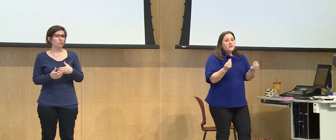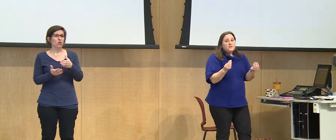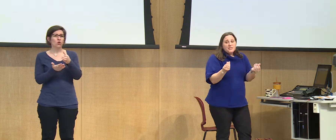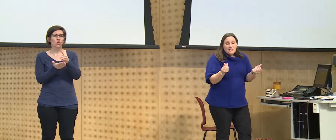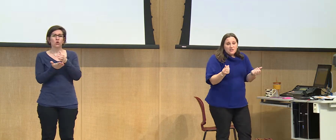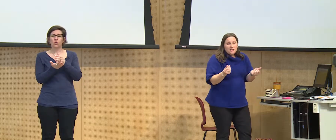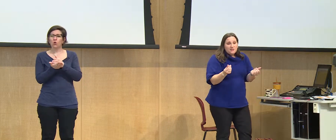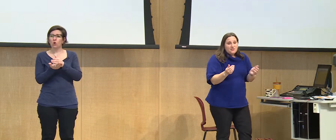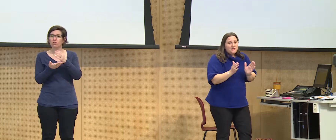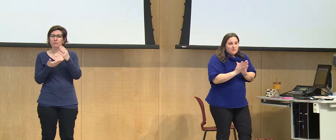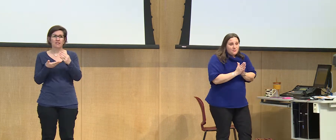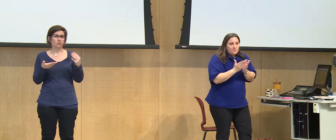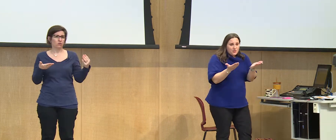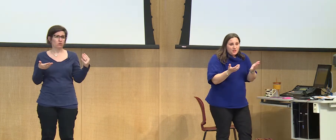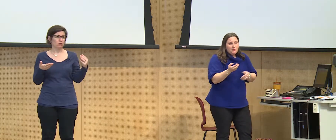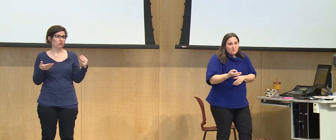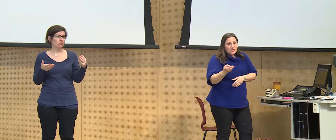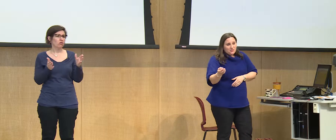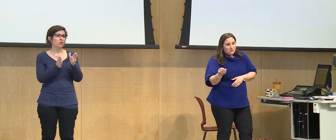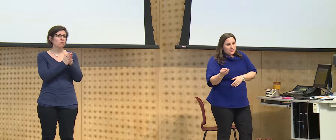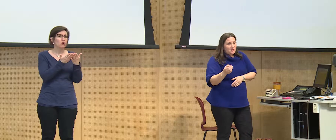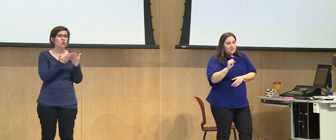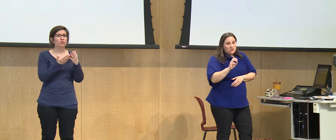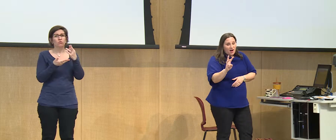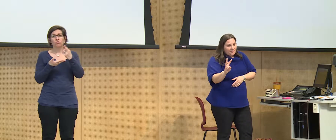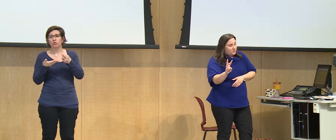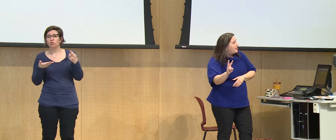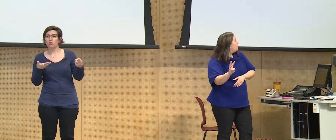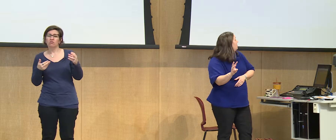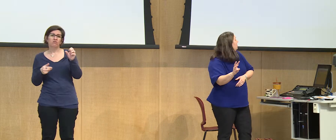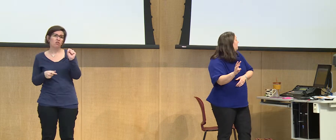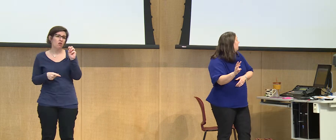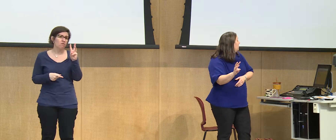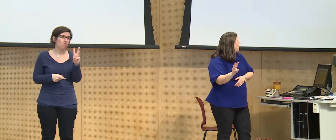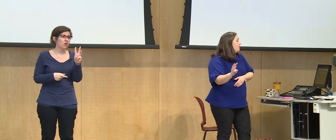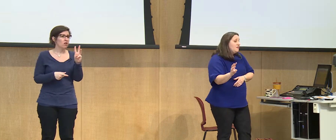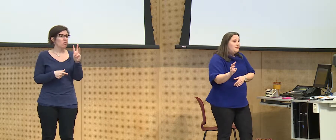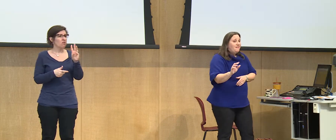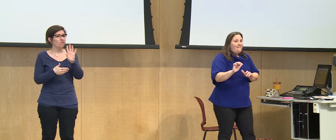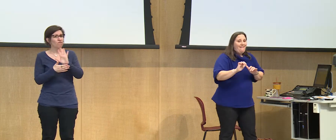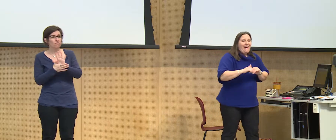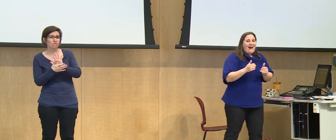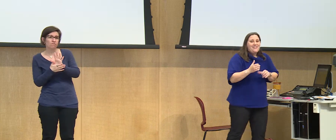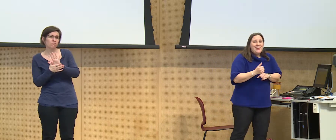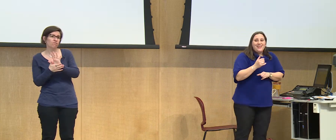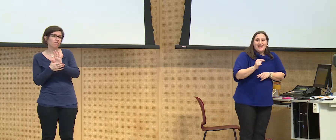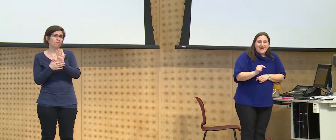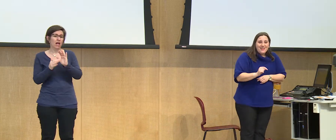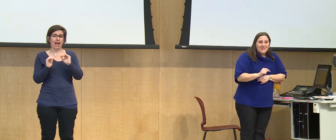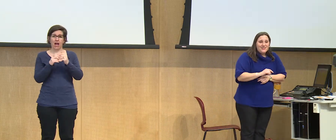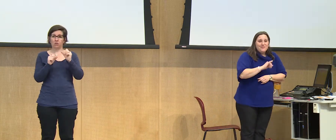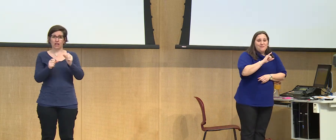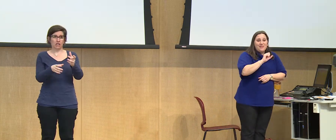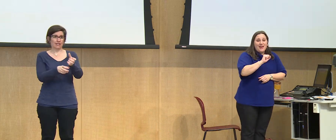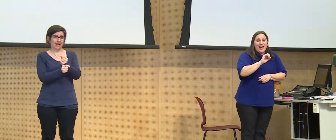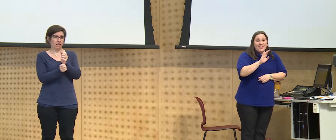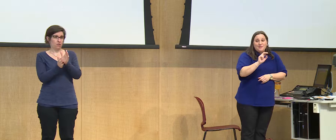Course materials, books, resources, software, how they can get it. Maybe the